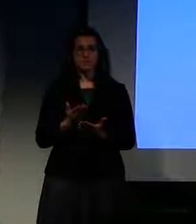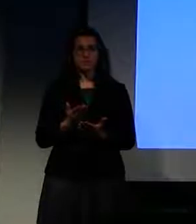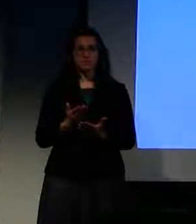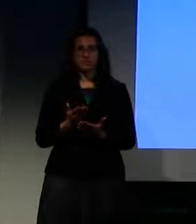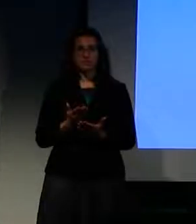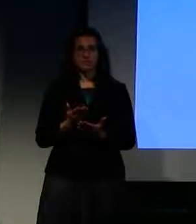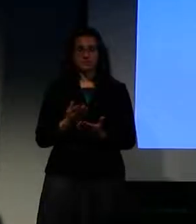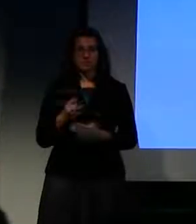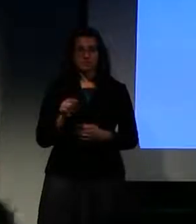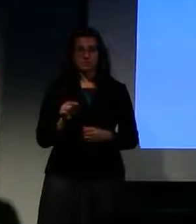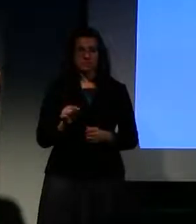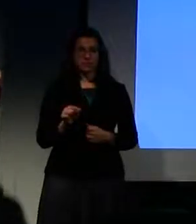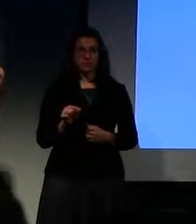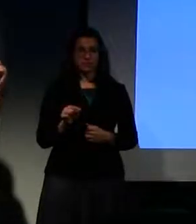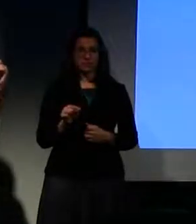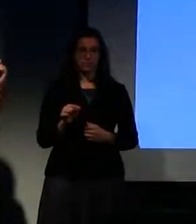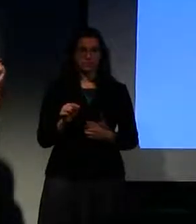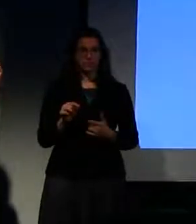This